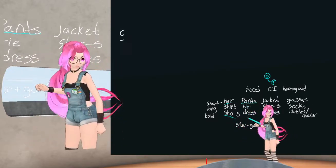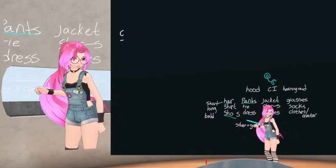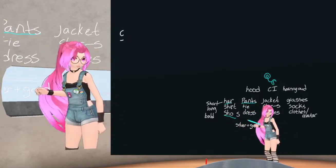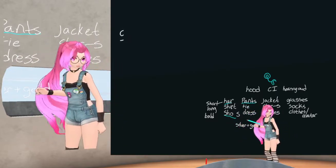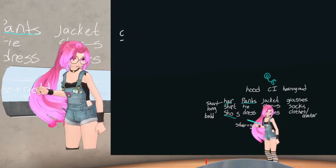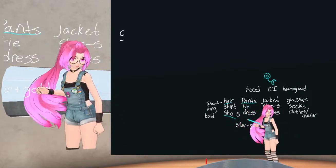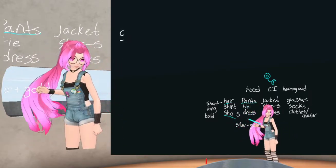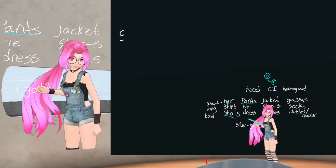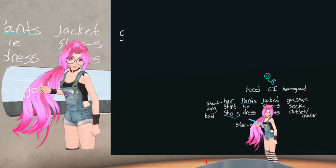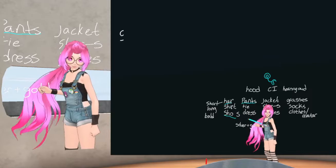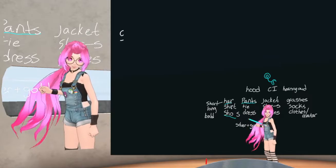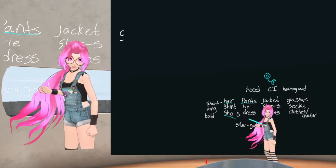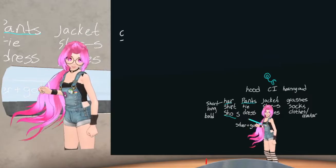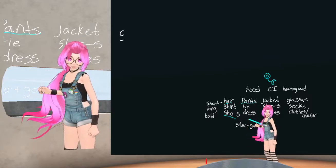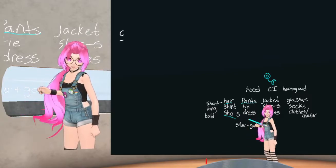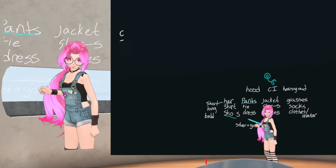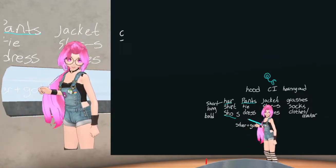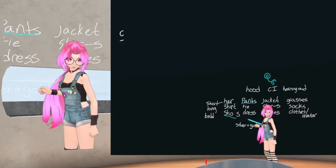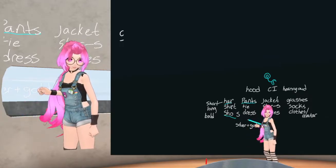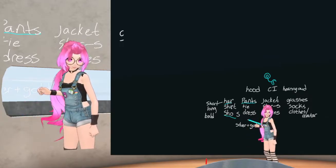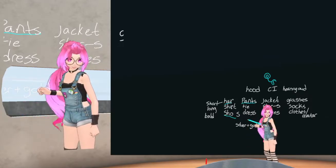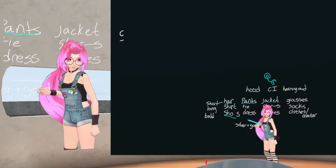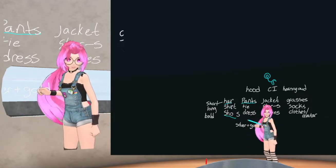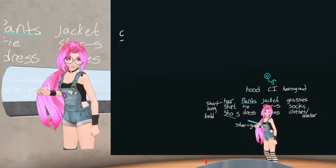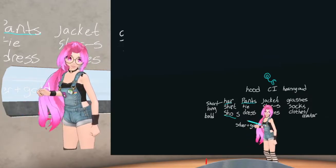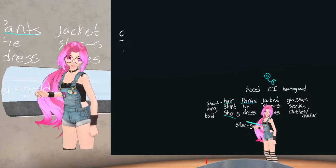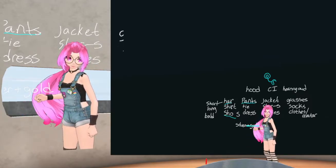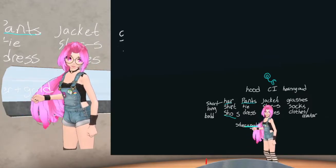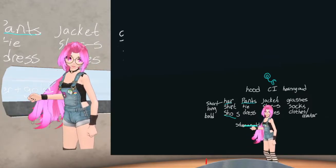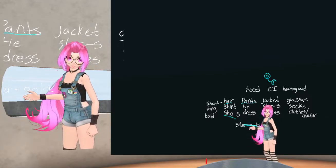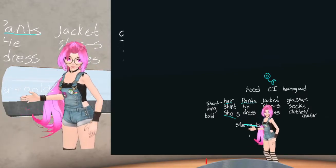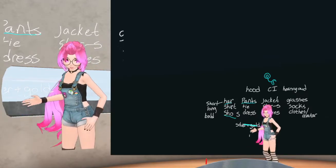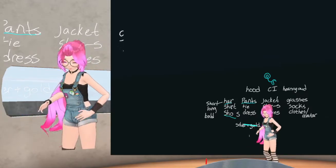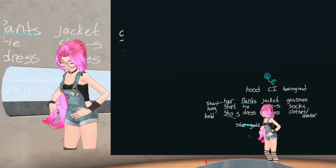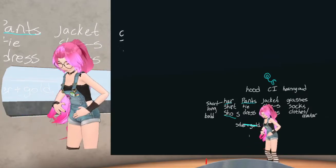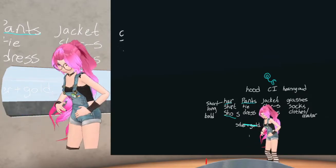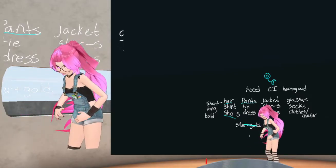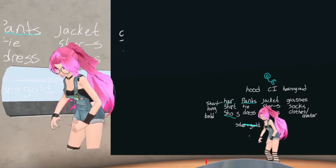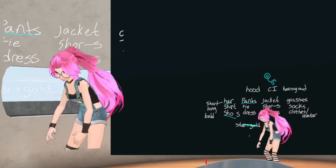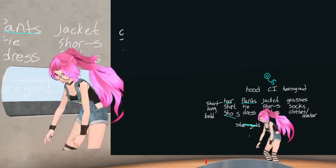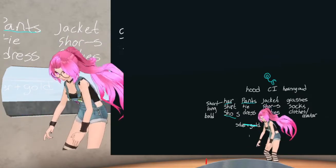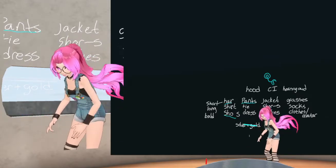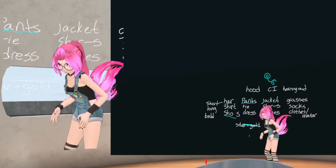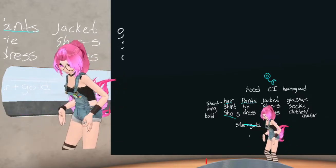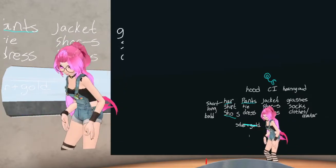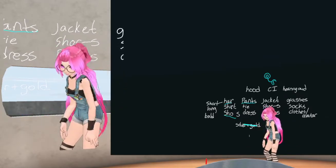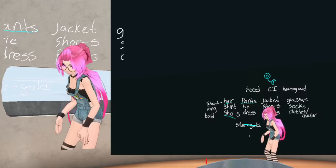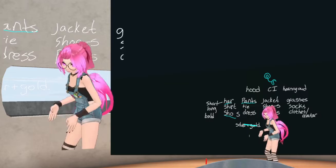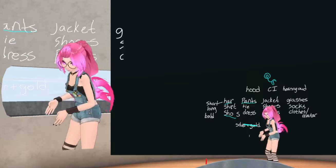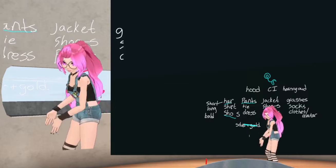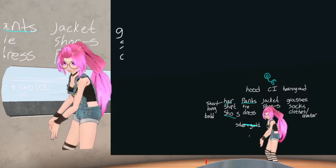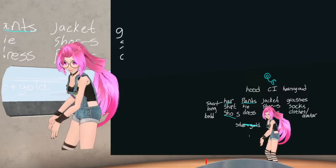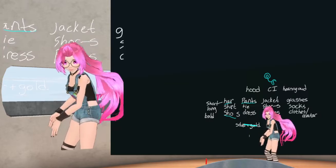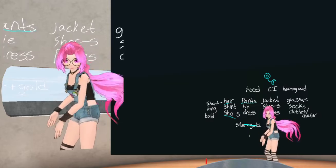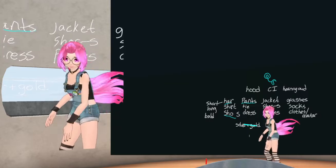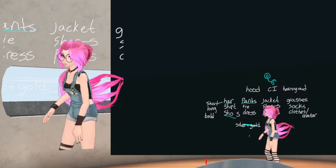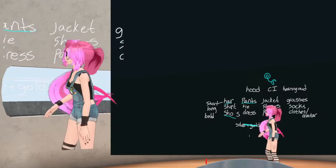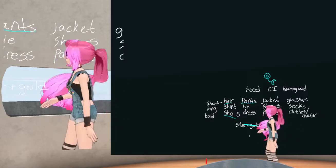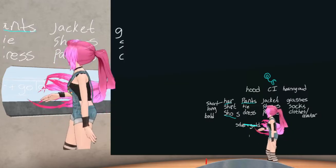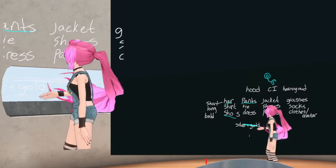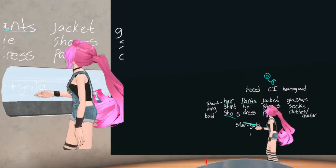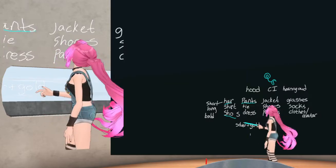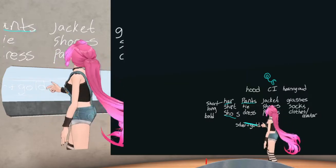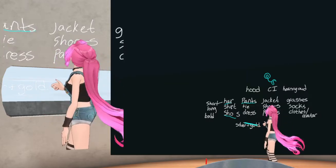I got ants in my pants, and I gotta express this in sign language. Yeah, either pants or pants.